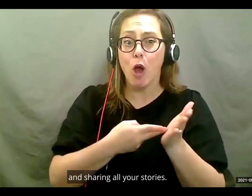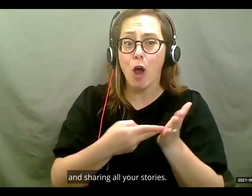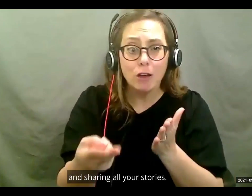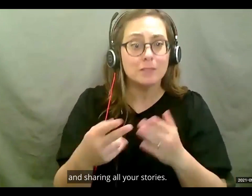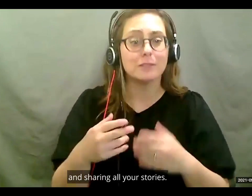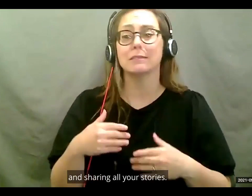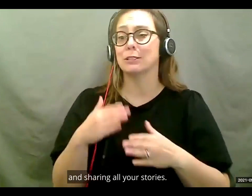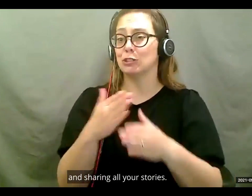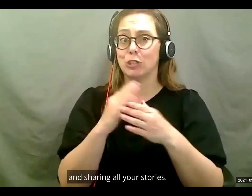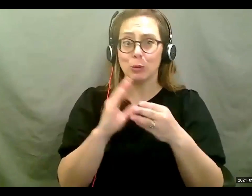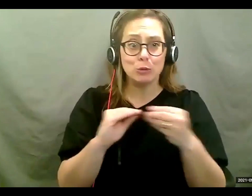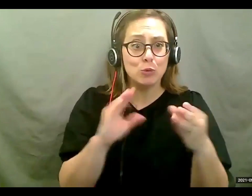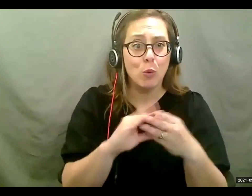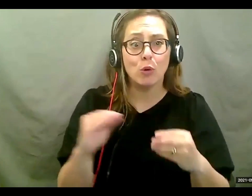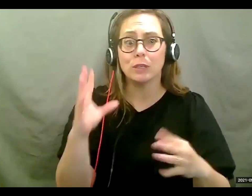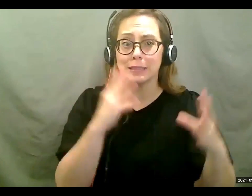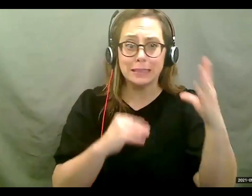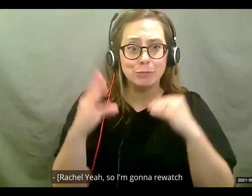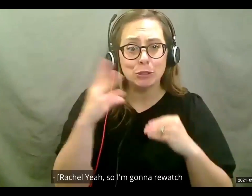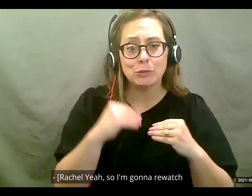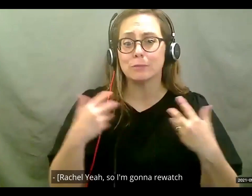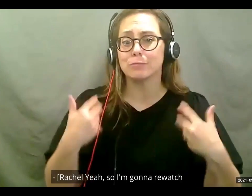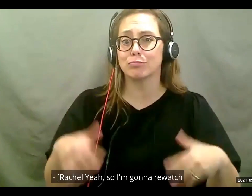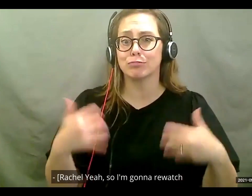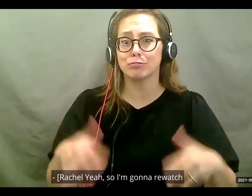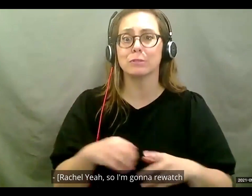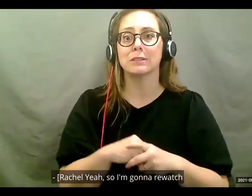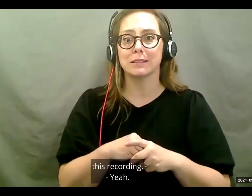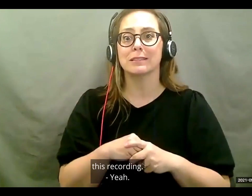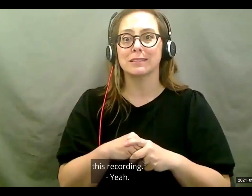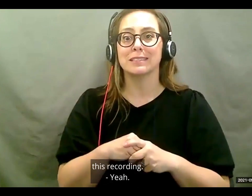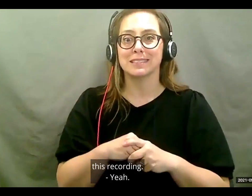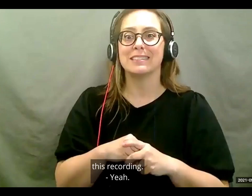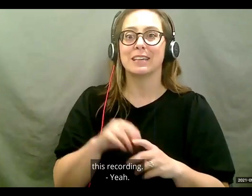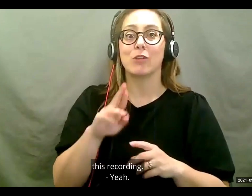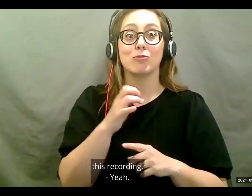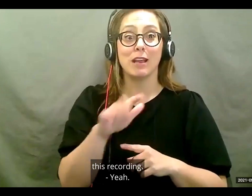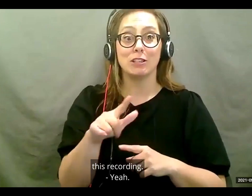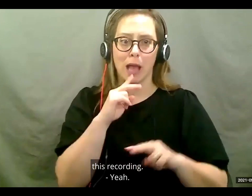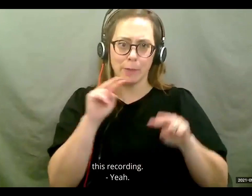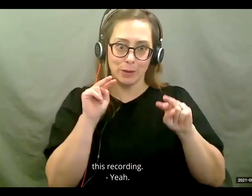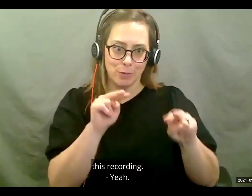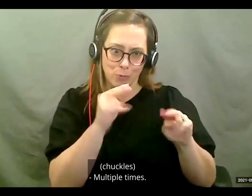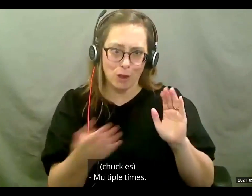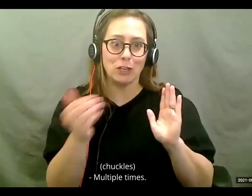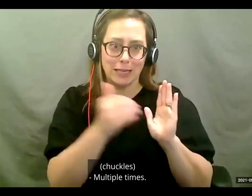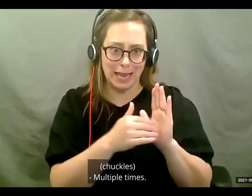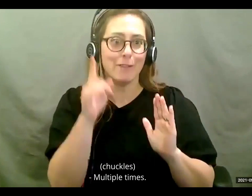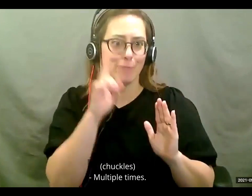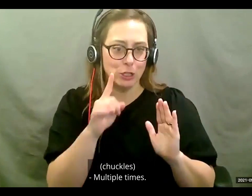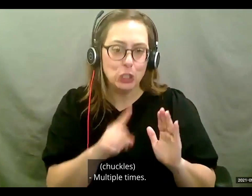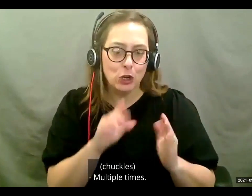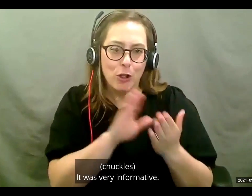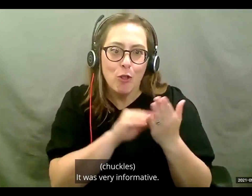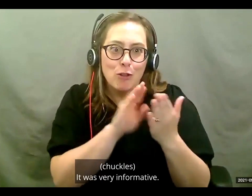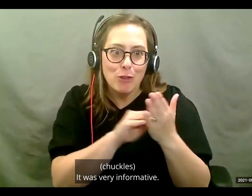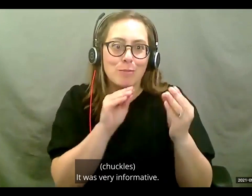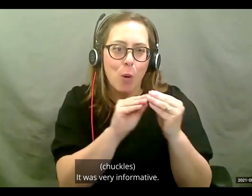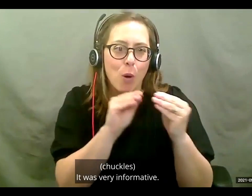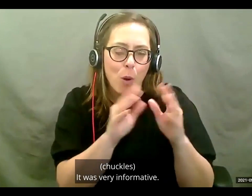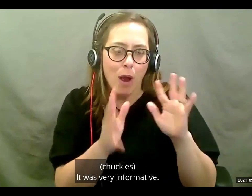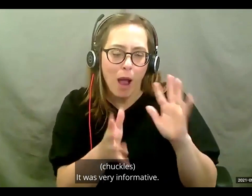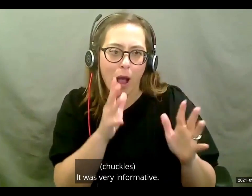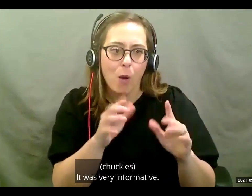sharing all your stories. Yes, I'm going to rewatch this recording. Yeah. Multiple times.